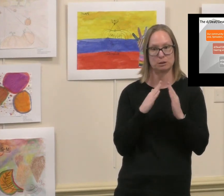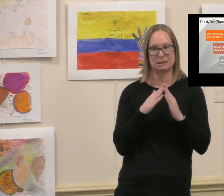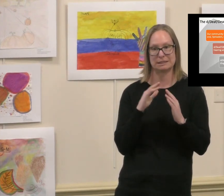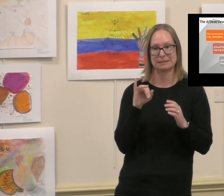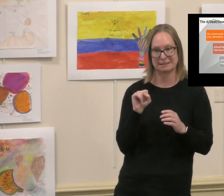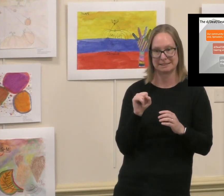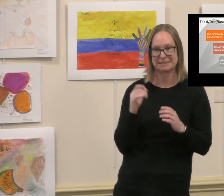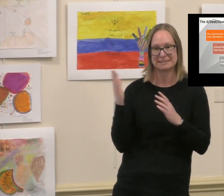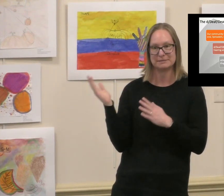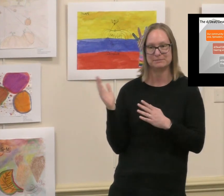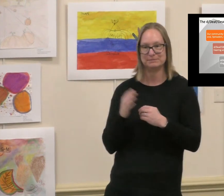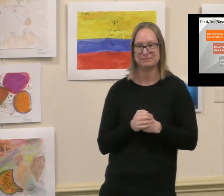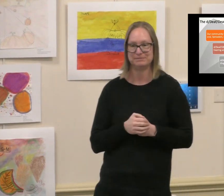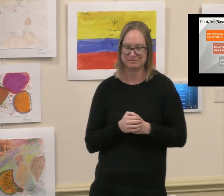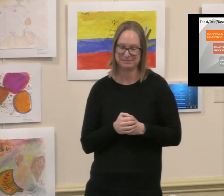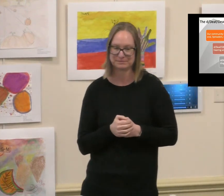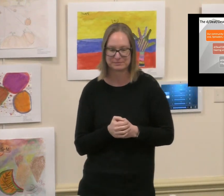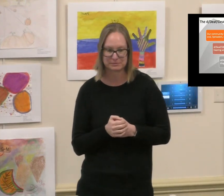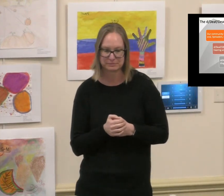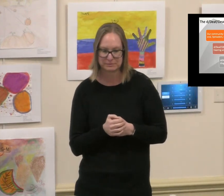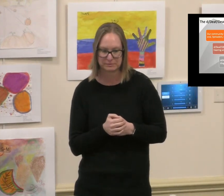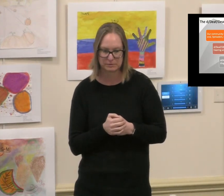So I'd like to talk about how diverse the deaf community is.